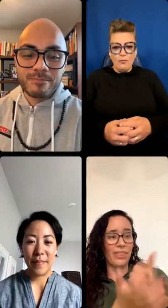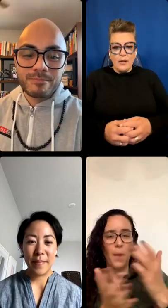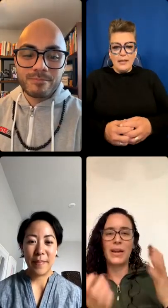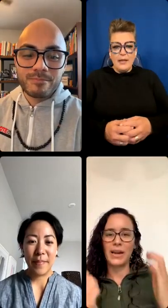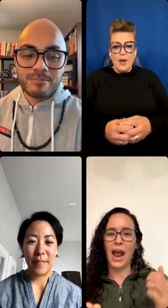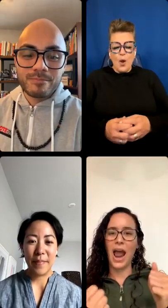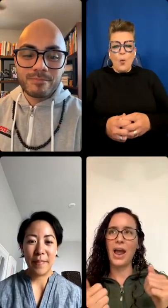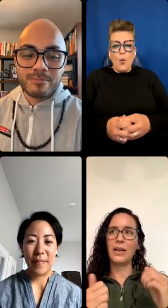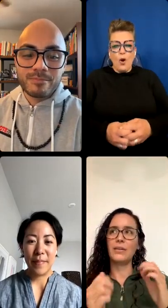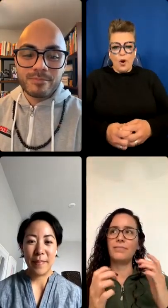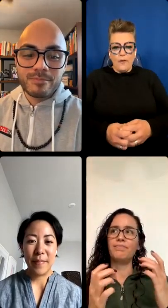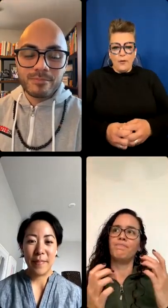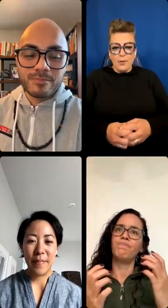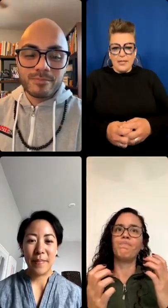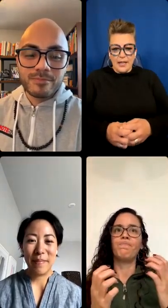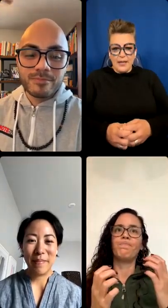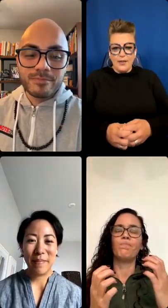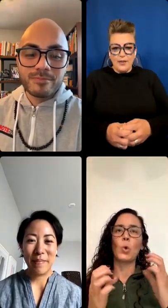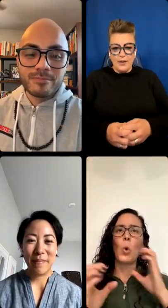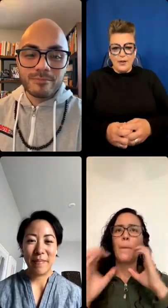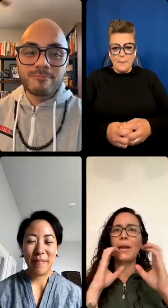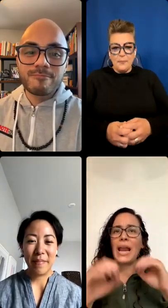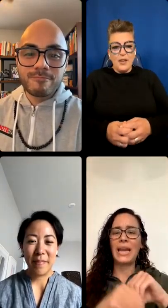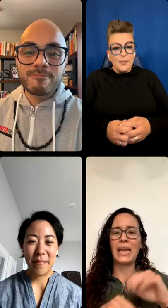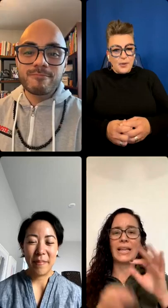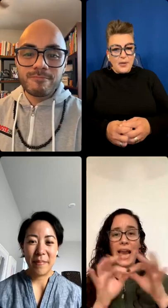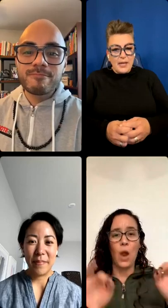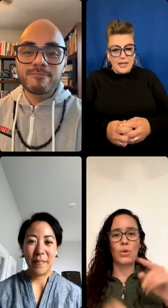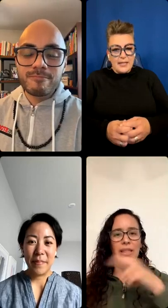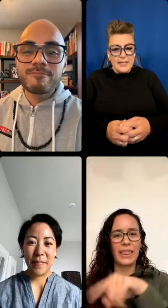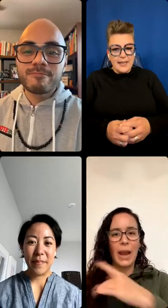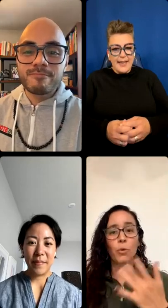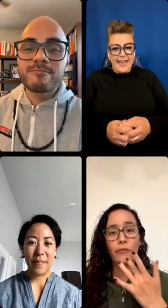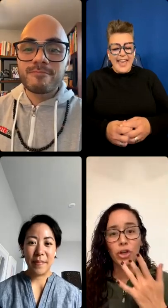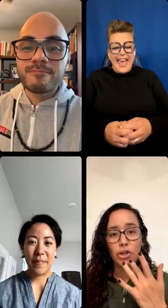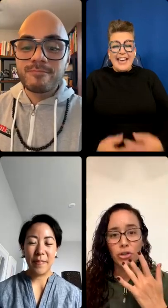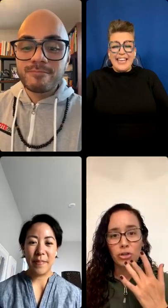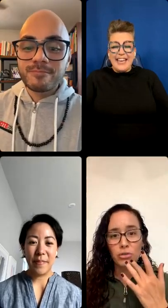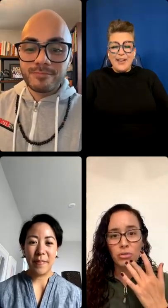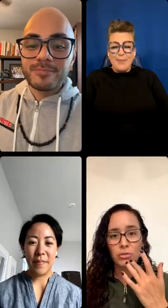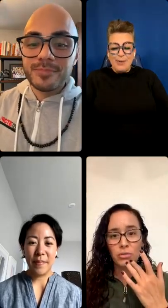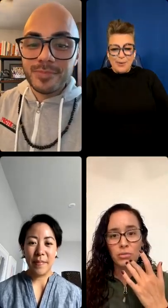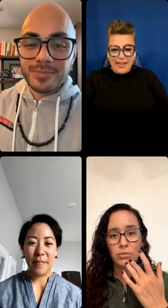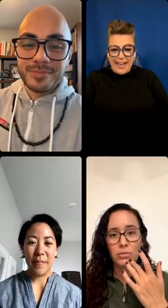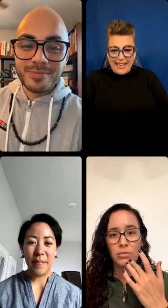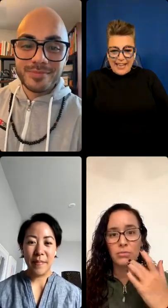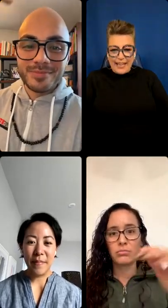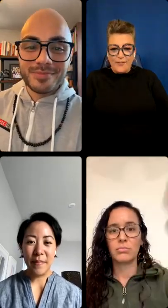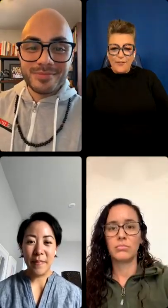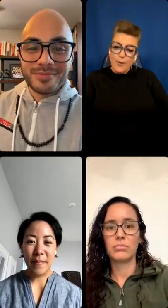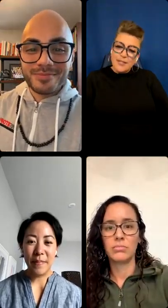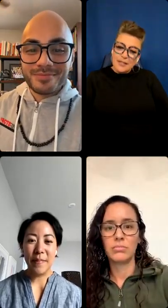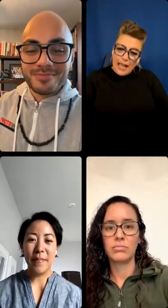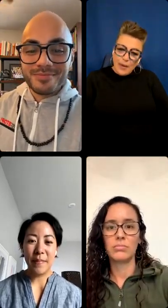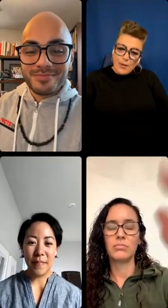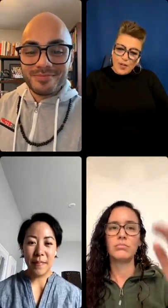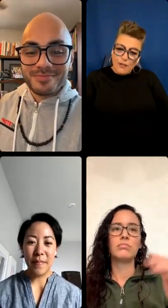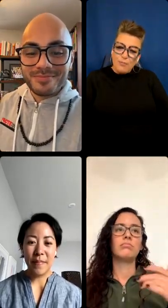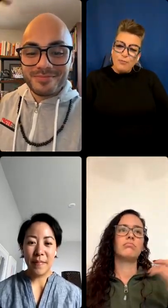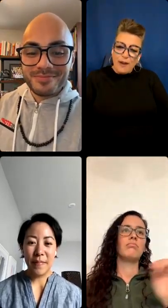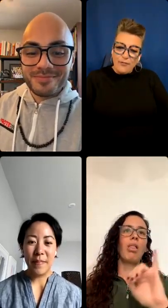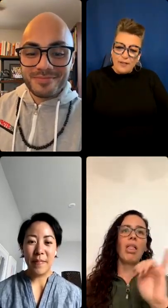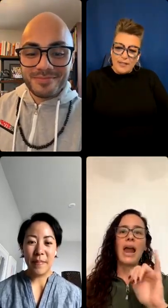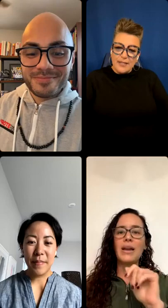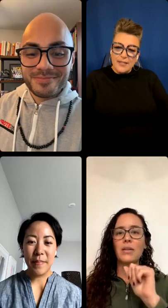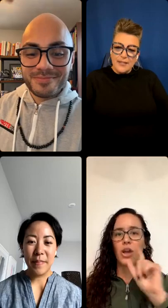that really work for particular communities and can communicate in folks' language